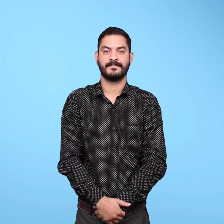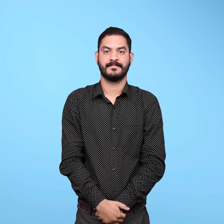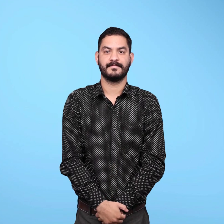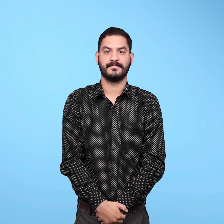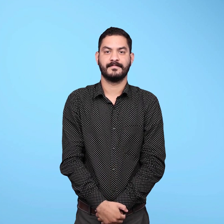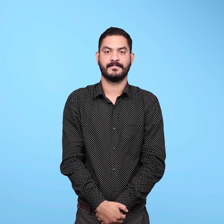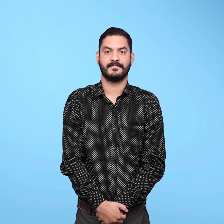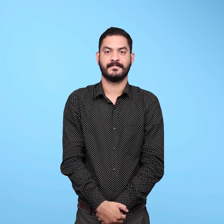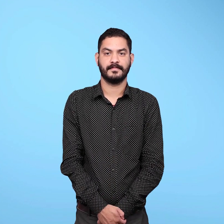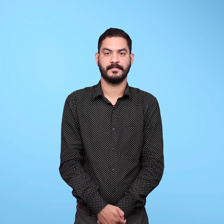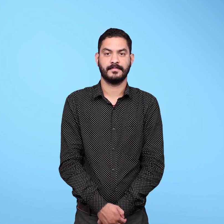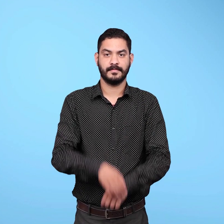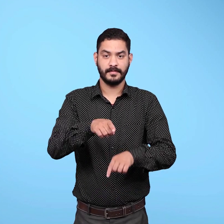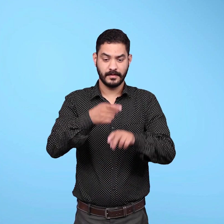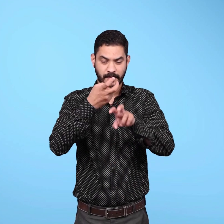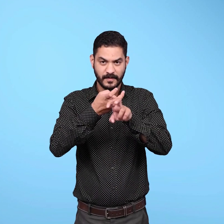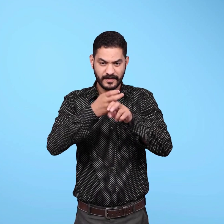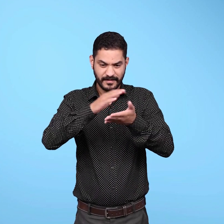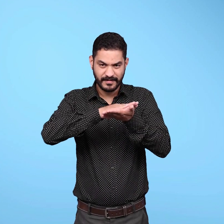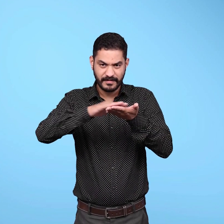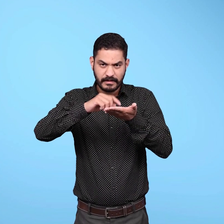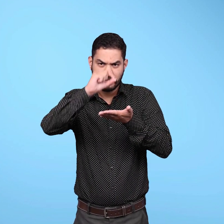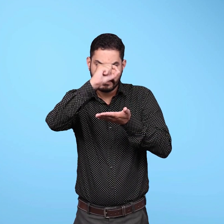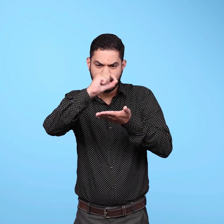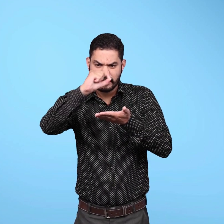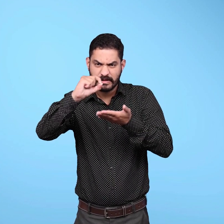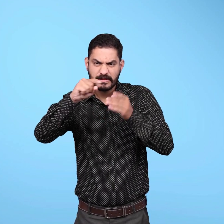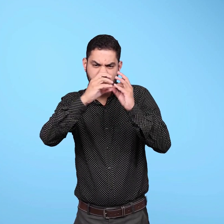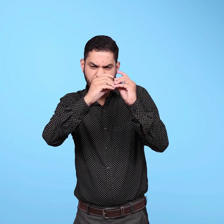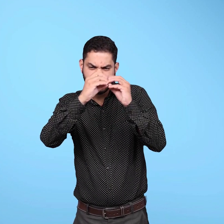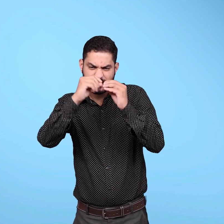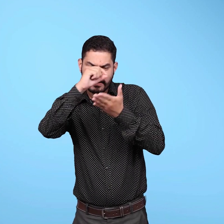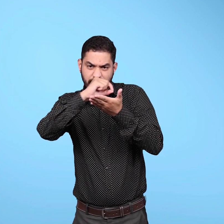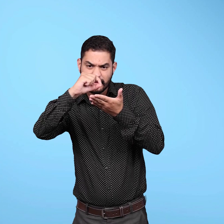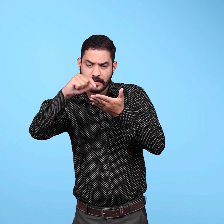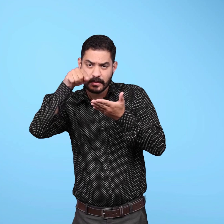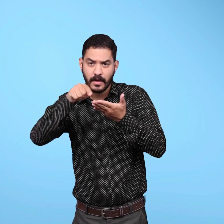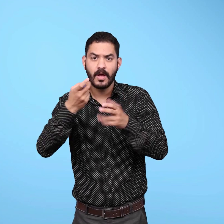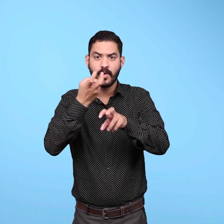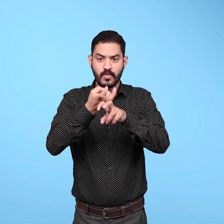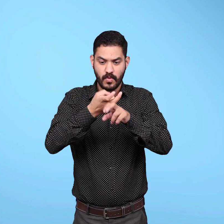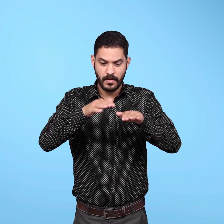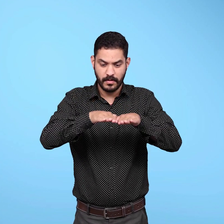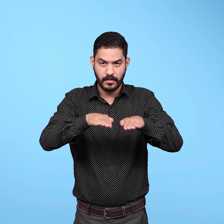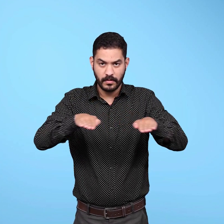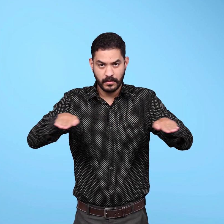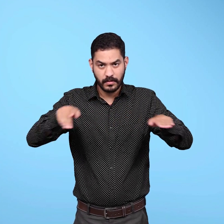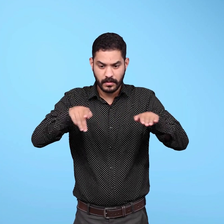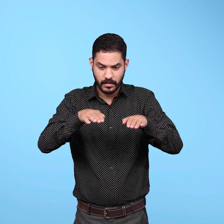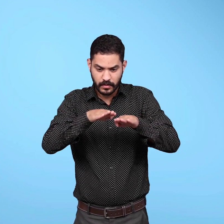Krishna. Several inscriptions on surfaces such as stone slabs and statues have been found